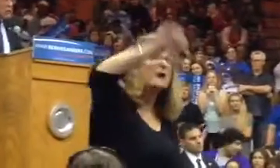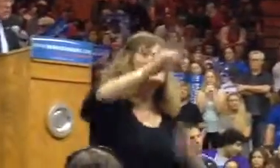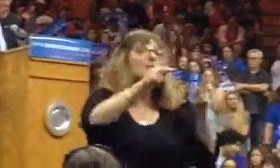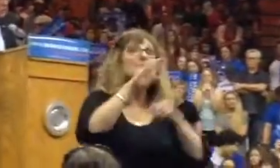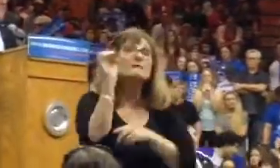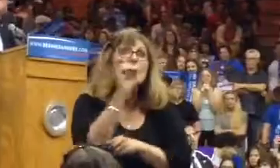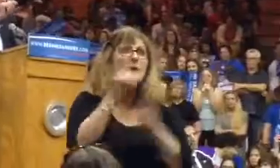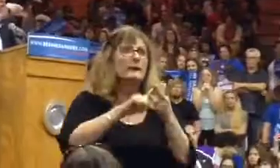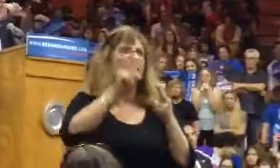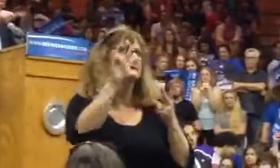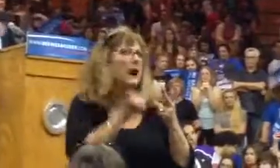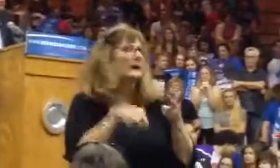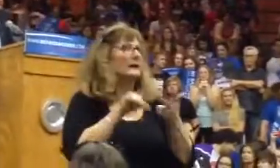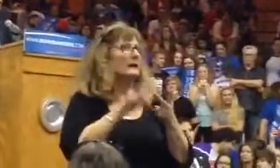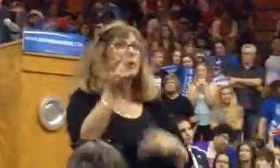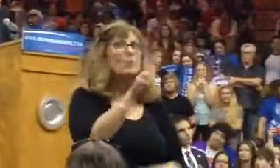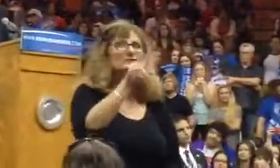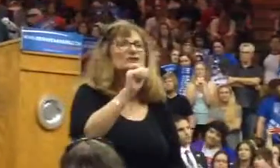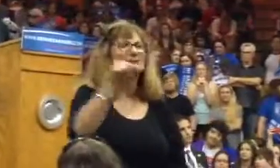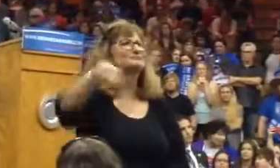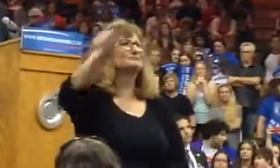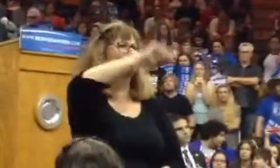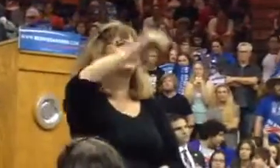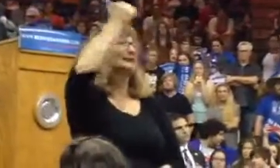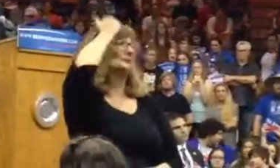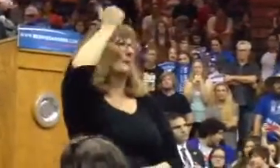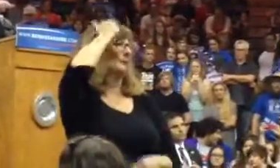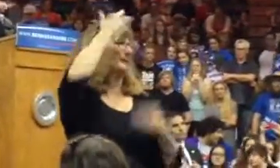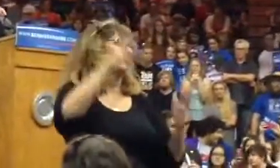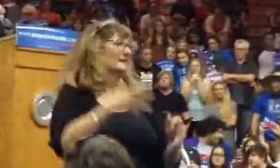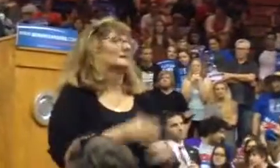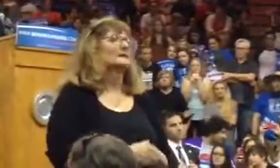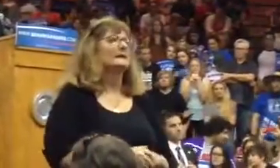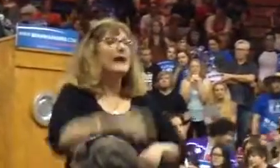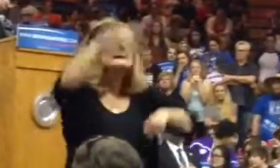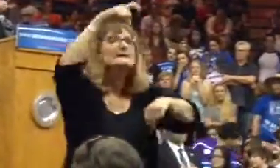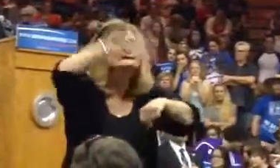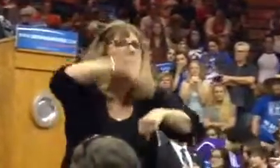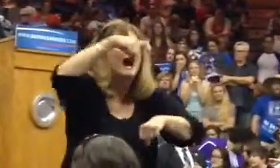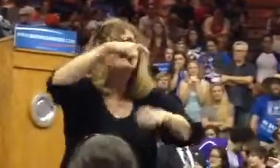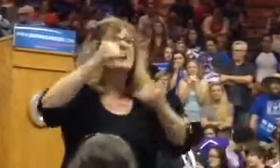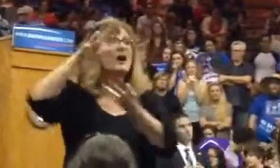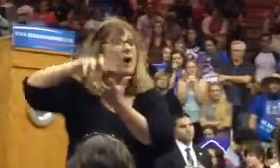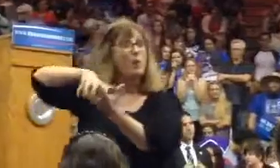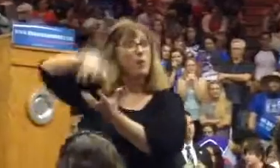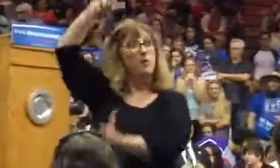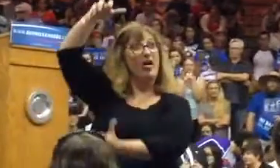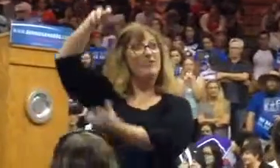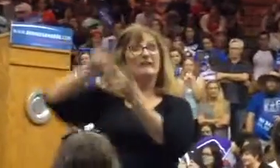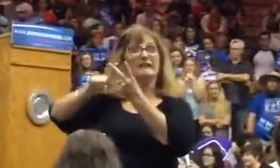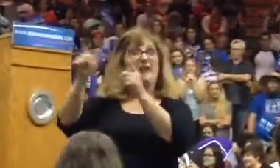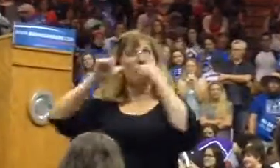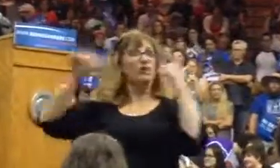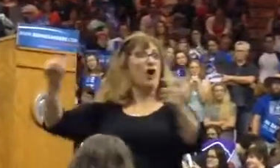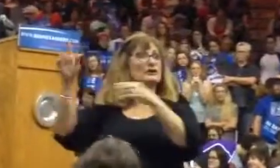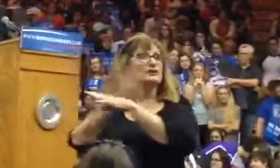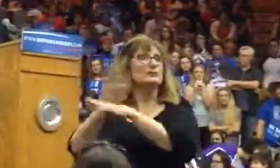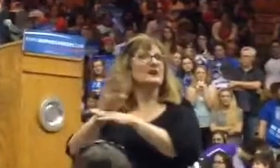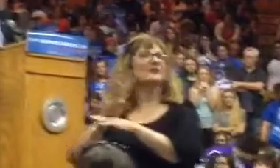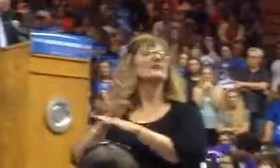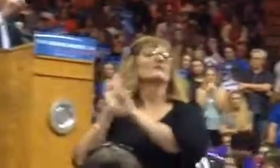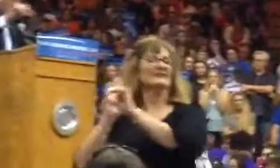and Kentucky and West Virginia know that it is high time for the wealthy and large corporations to